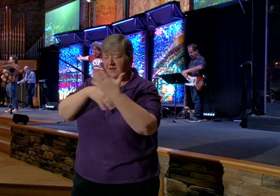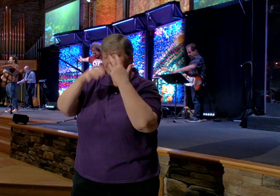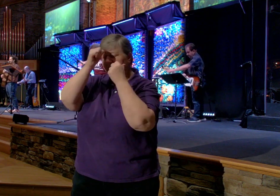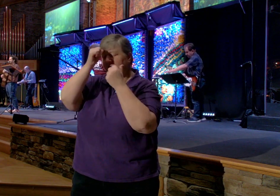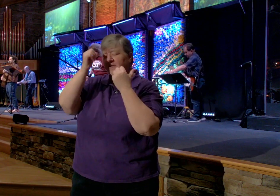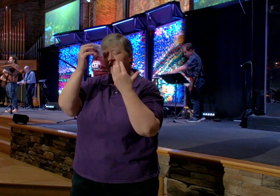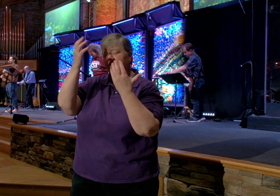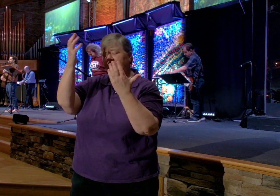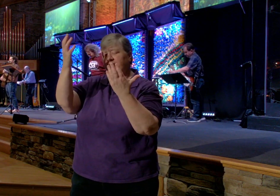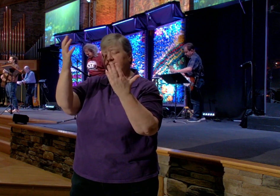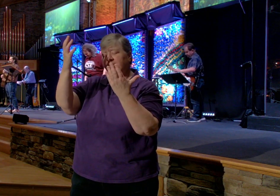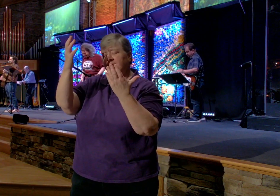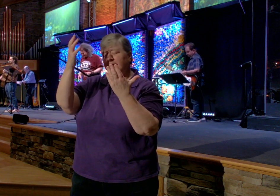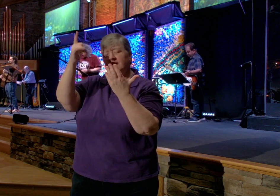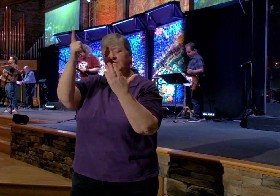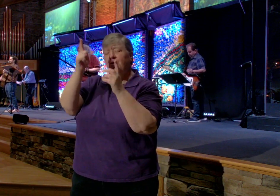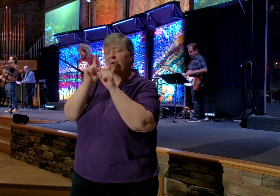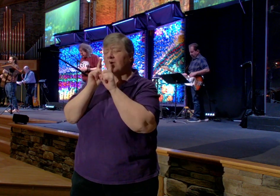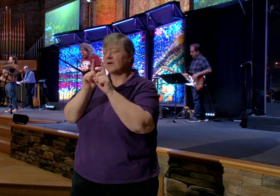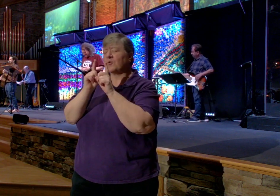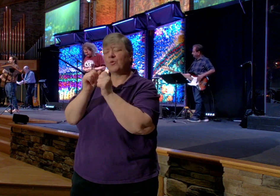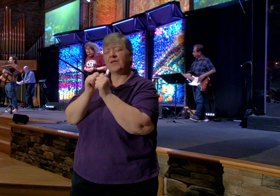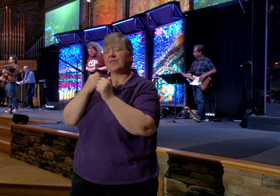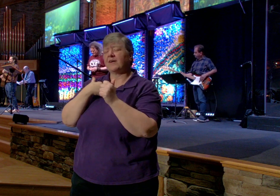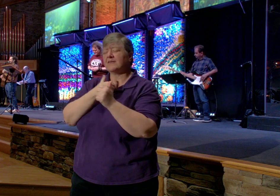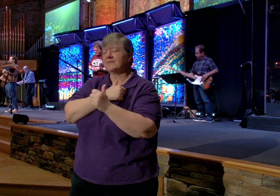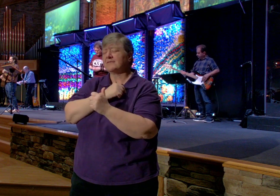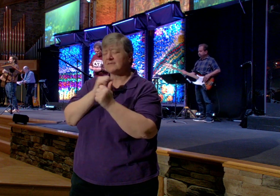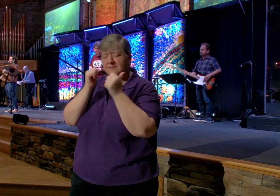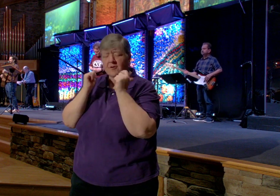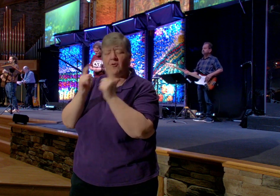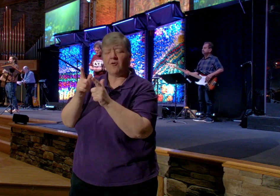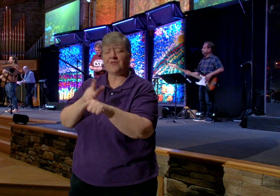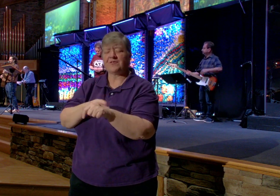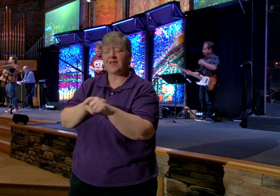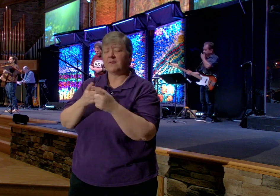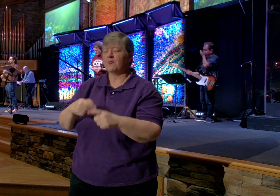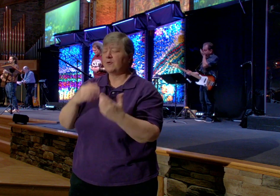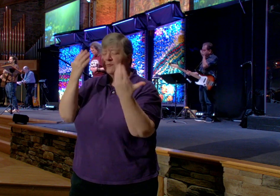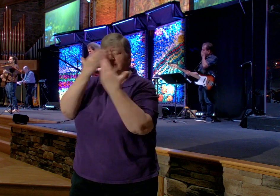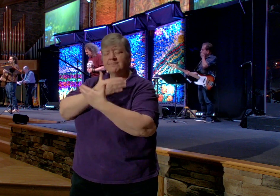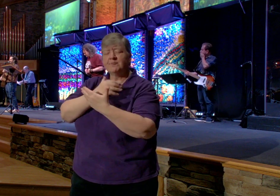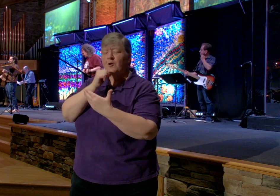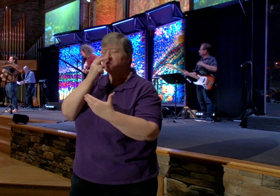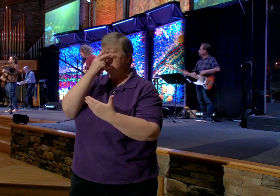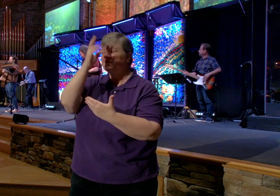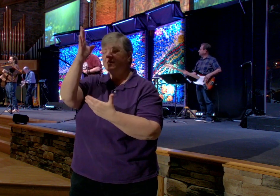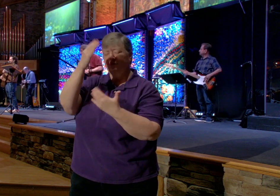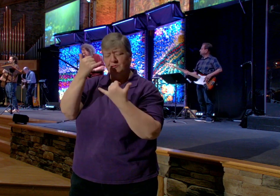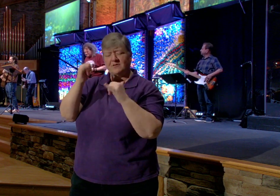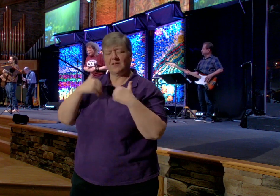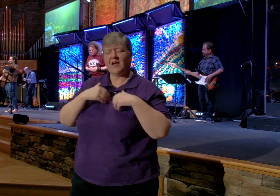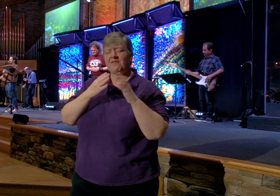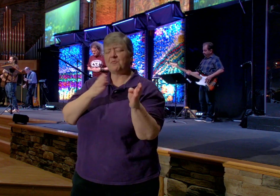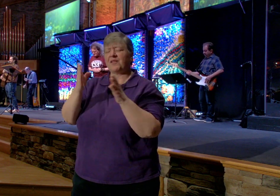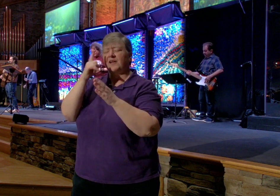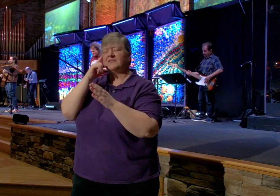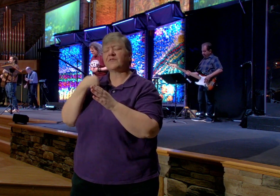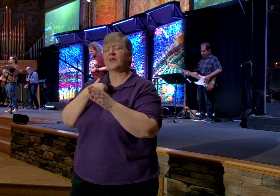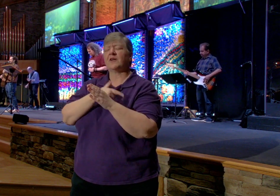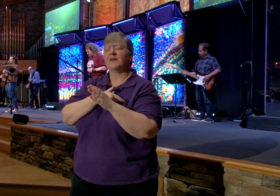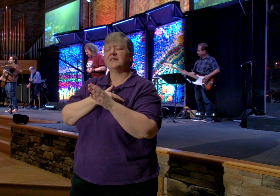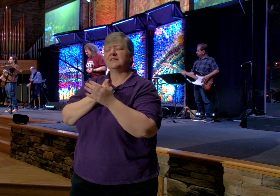Dear Heavenly Father, you are with us all the time. Even when we can't see it, you have plans for us. God, help us trust